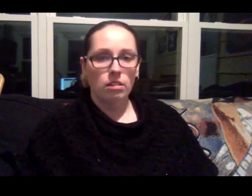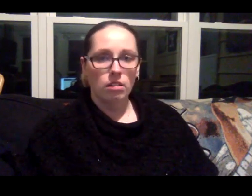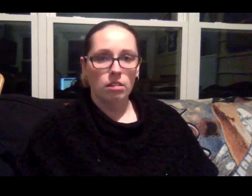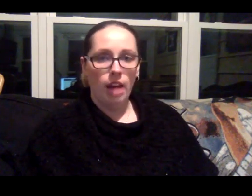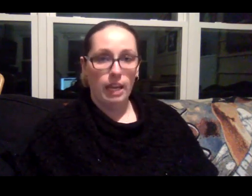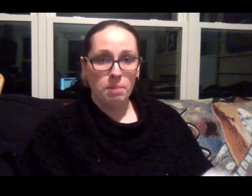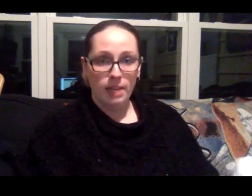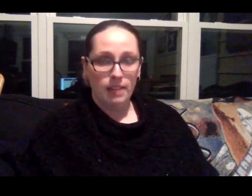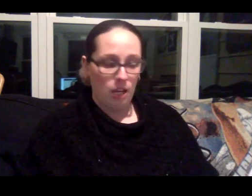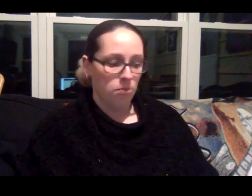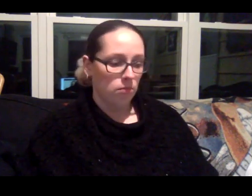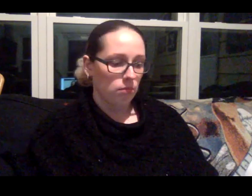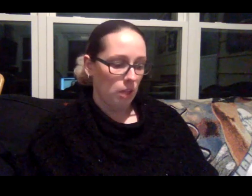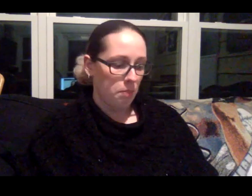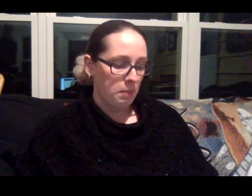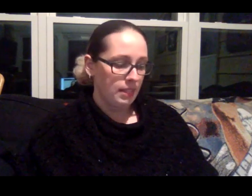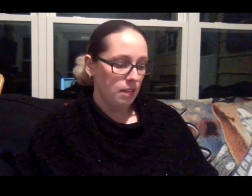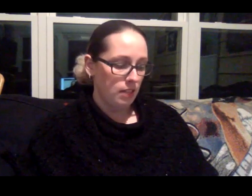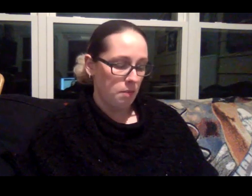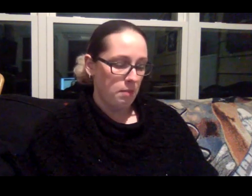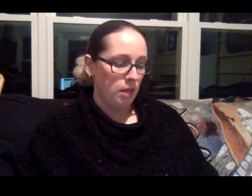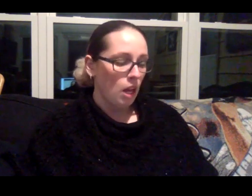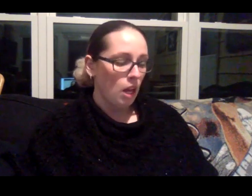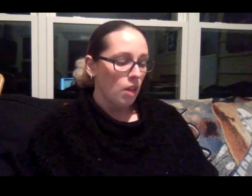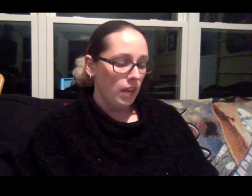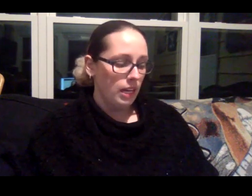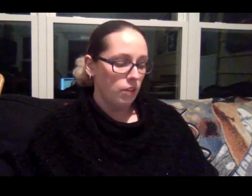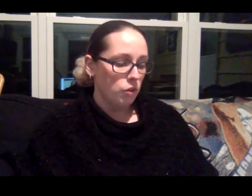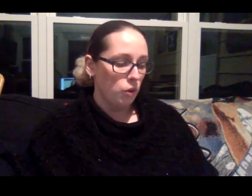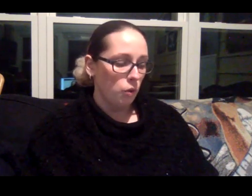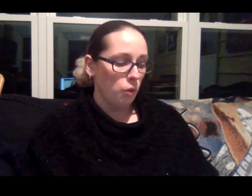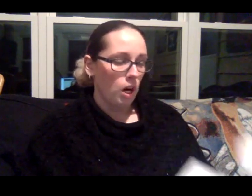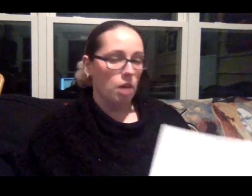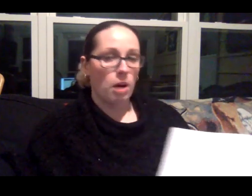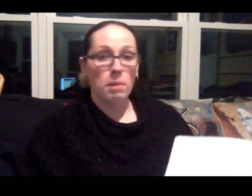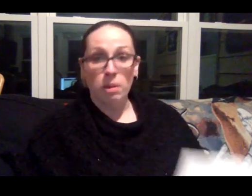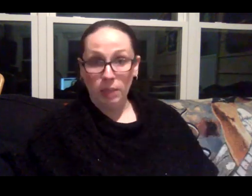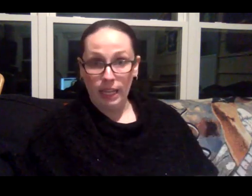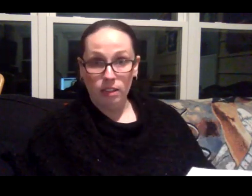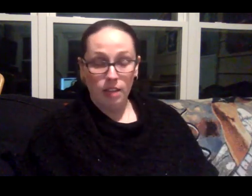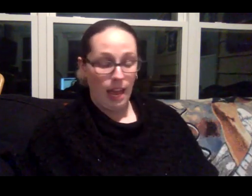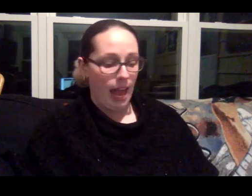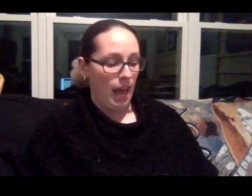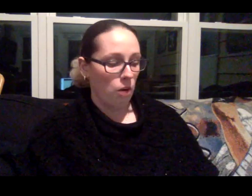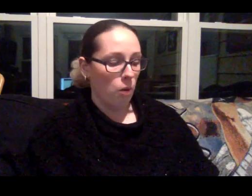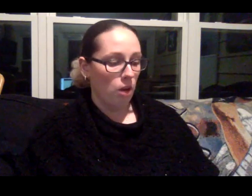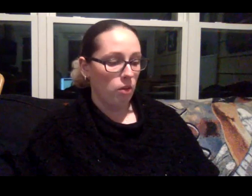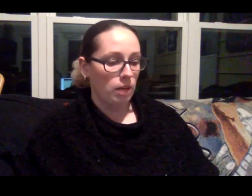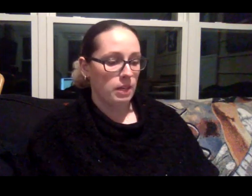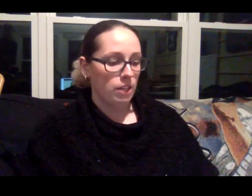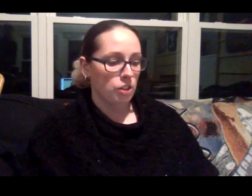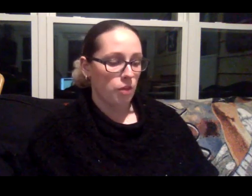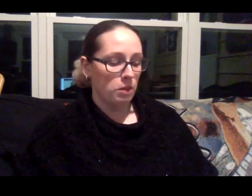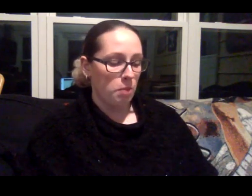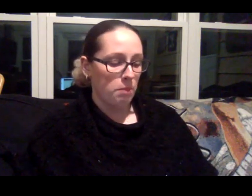IEP team, the PPT team, I mean, they need to, um, come up with a plan. And one of the